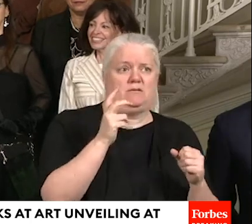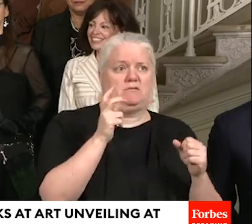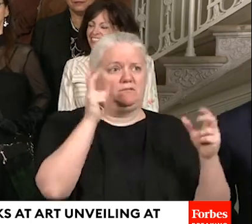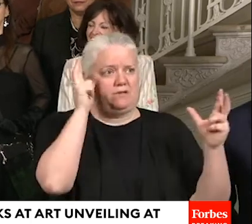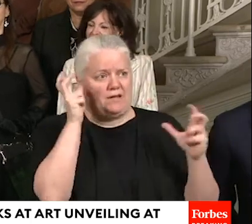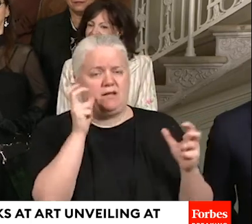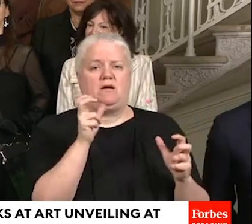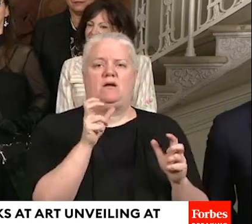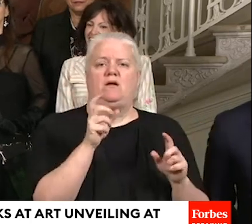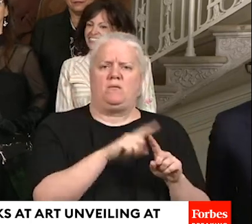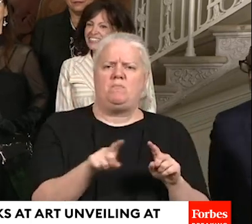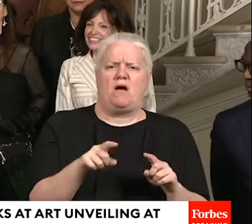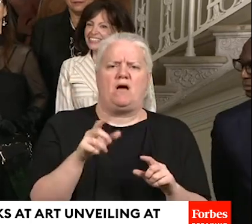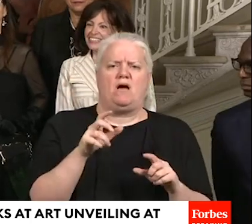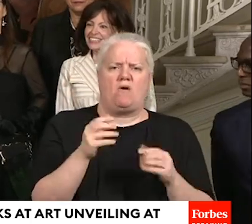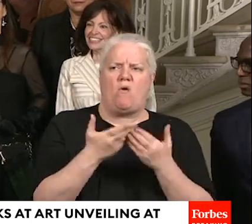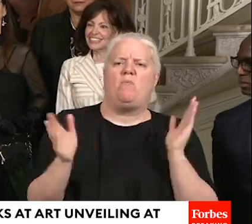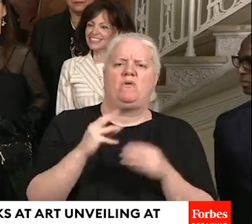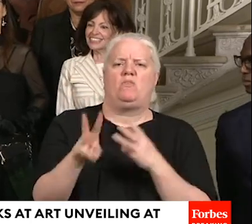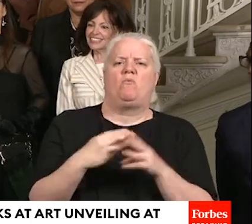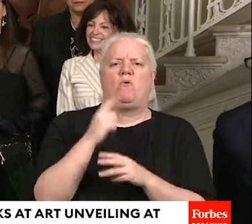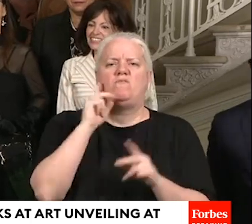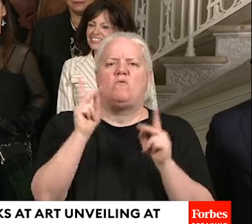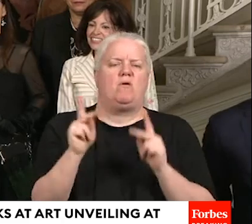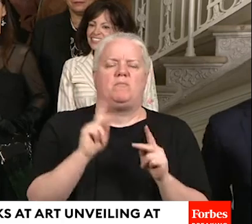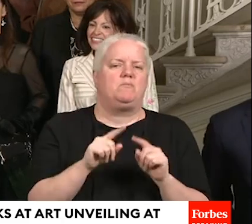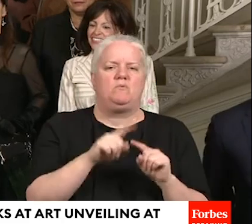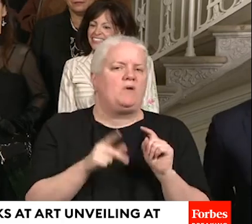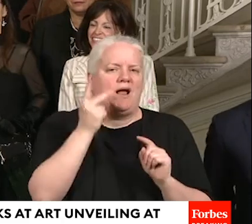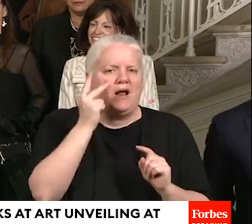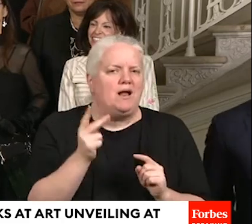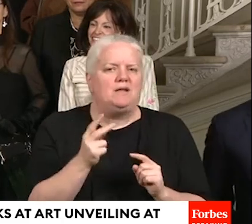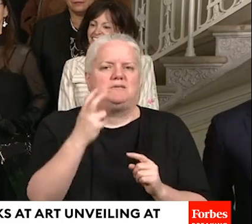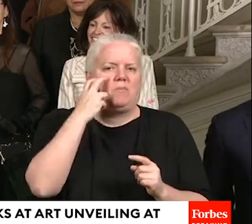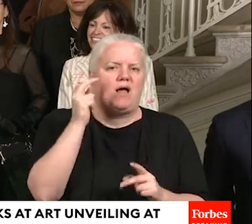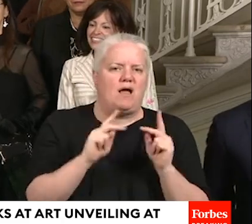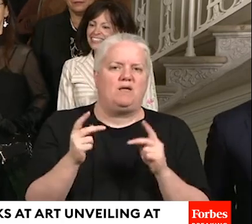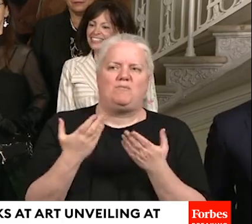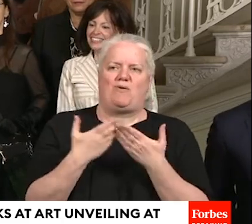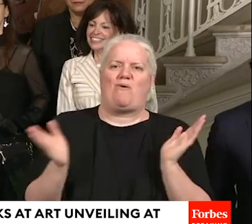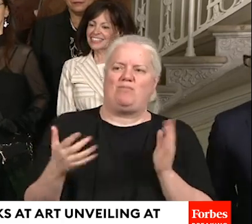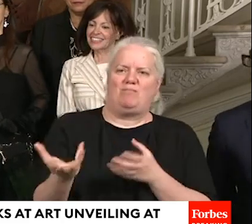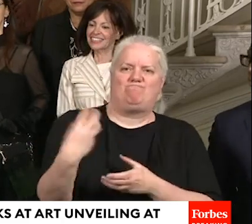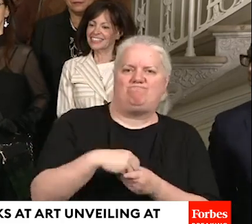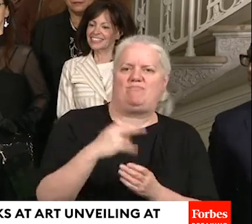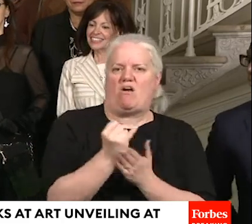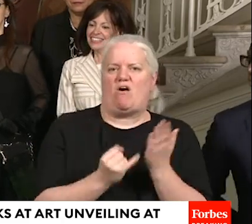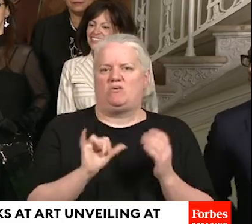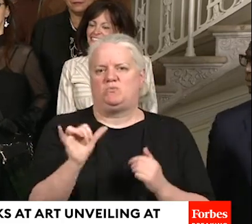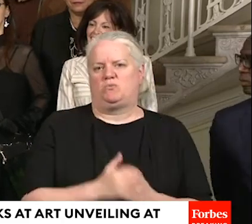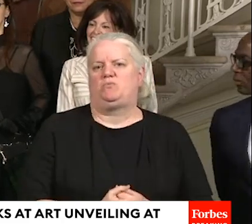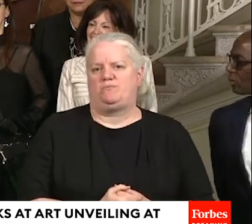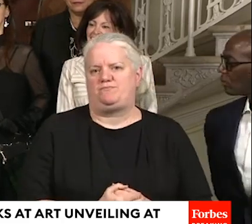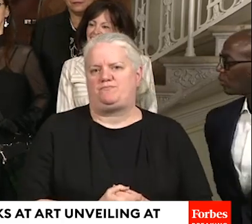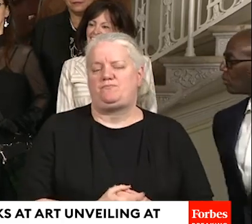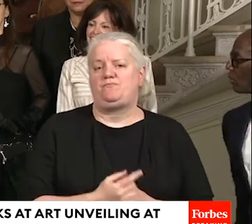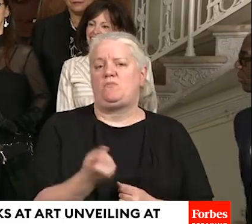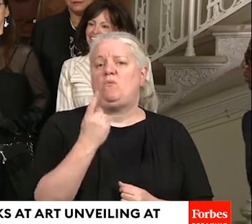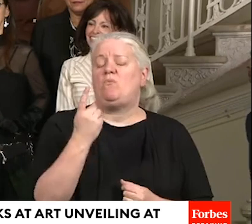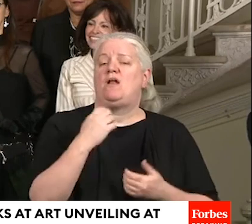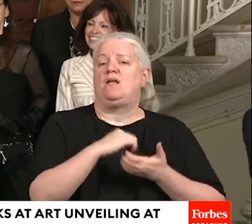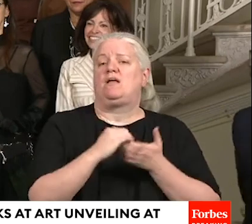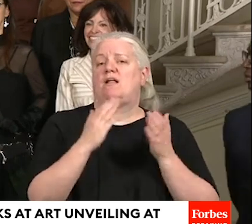And that is what you see in display that we have in this building today. One of Roy's collaborators, Friz, said